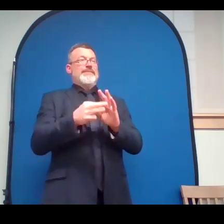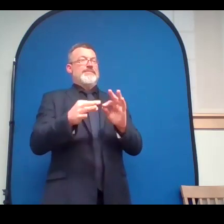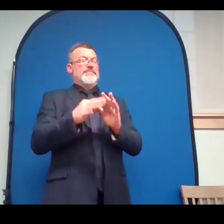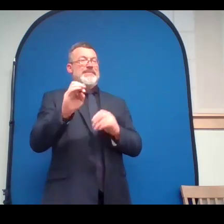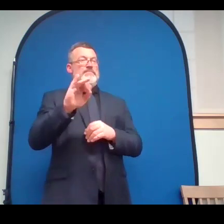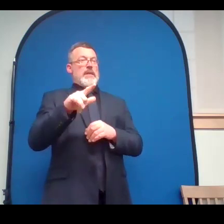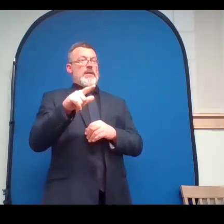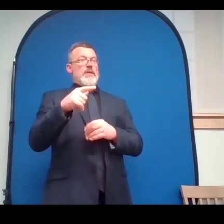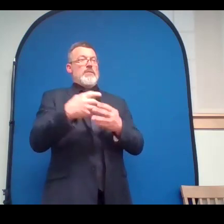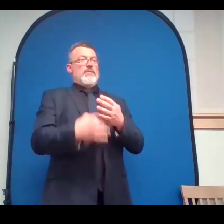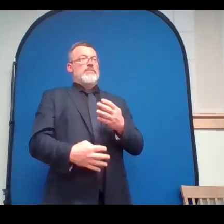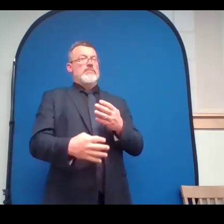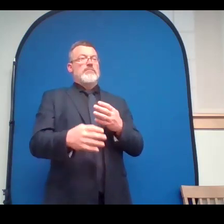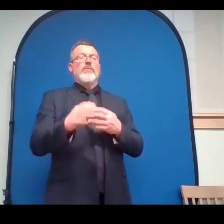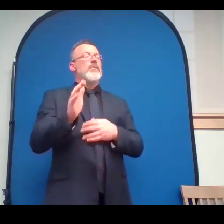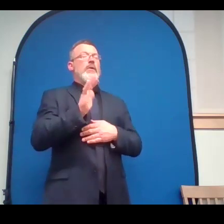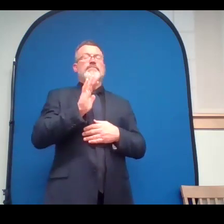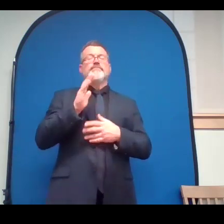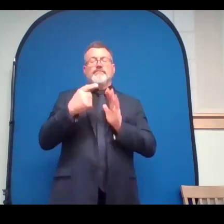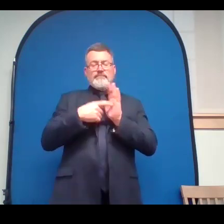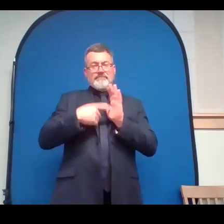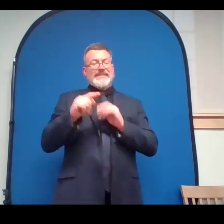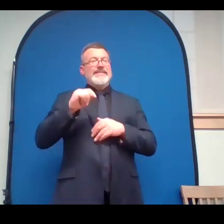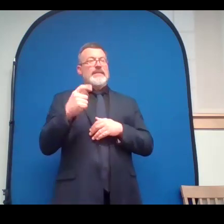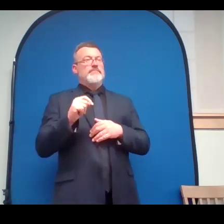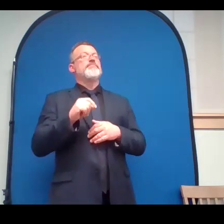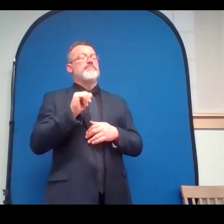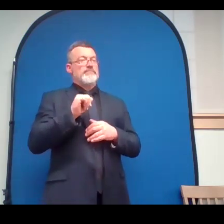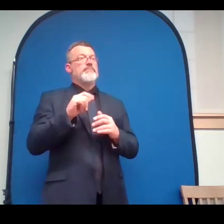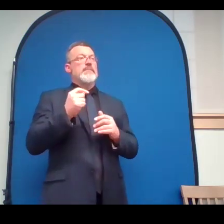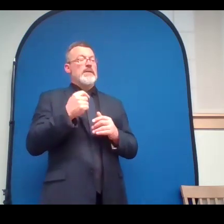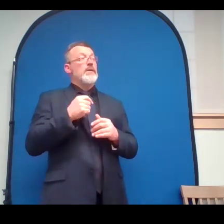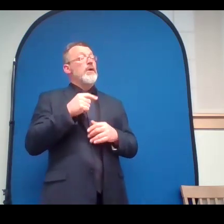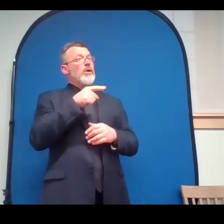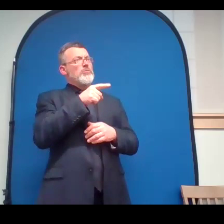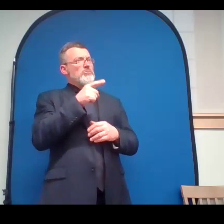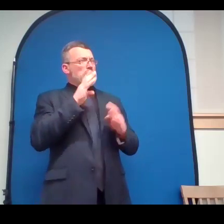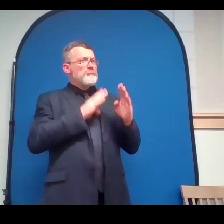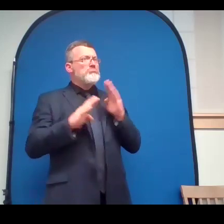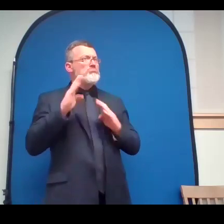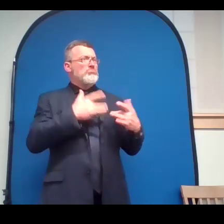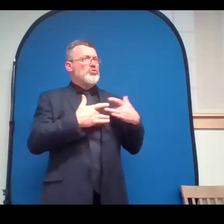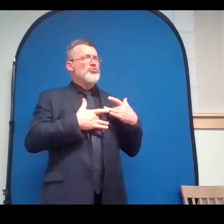Text message. Excuse me, text message. Was that pretty concerning to you when you received it? Yes, sir.